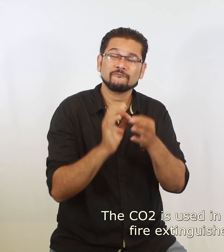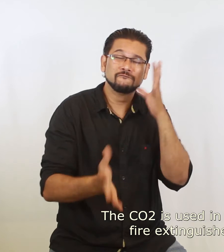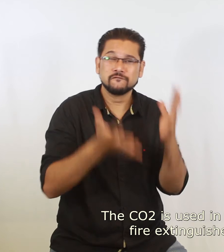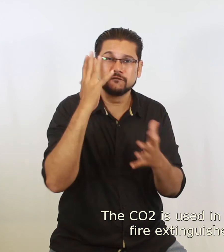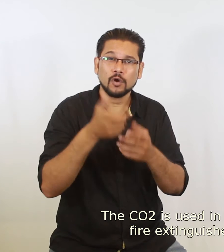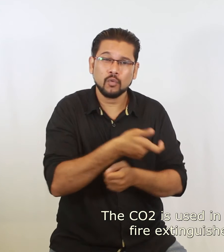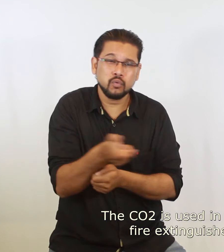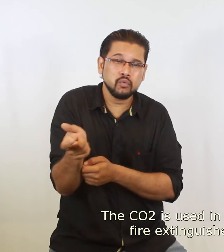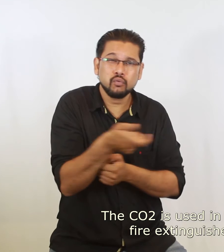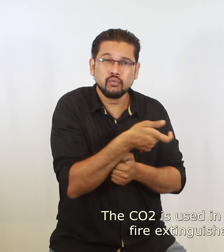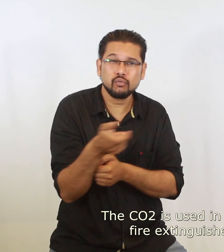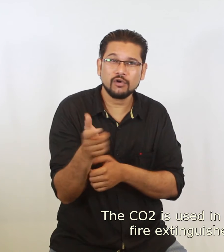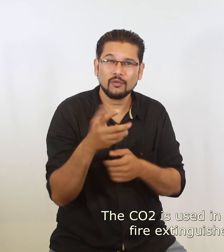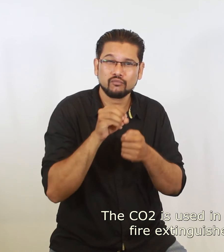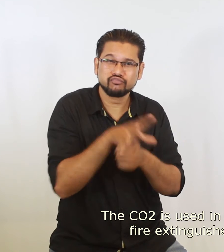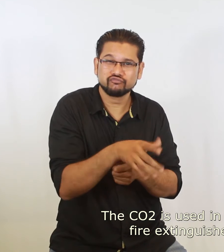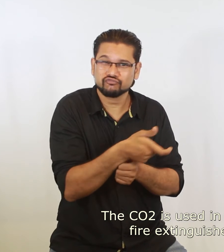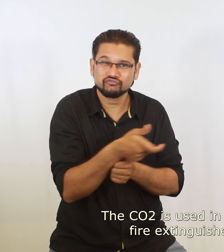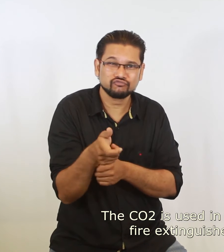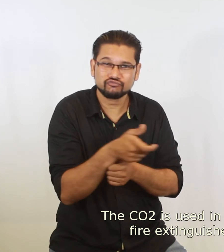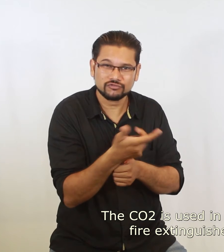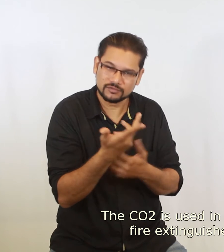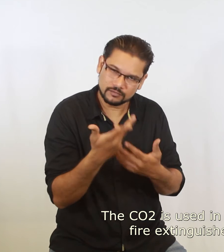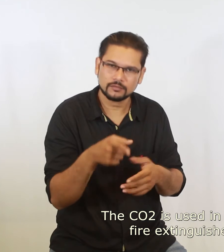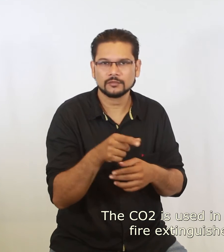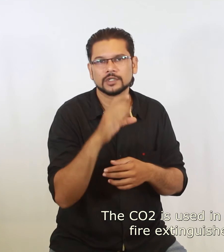The CO2 is used in making fire extinguishers.